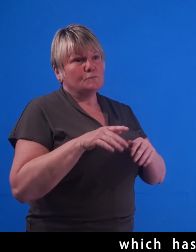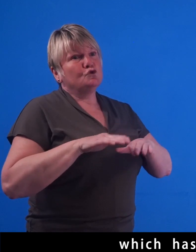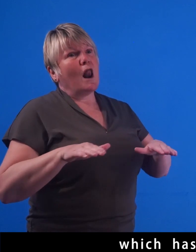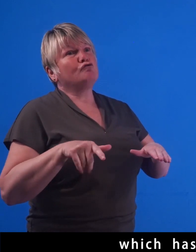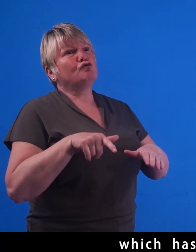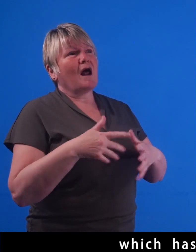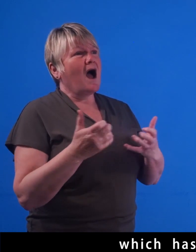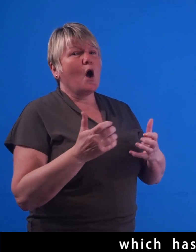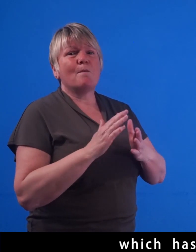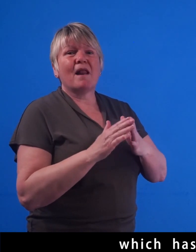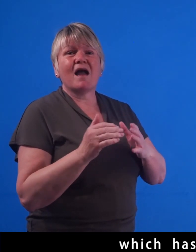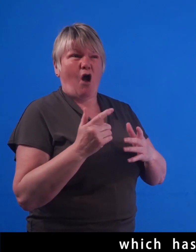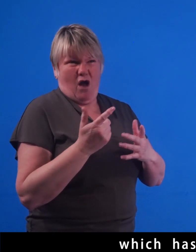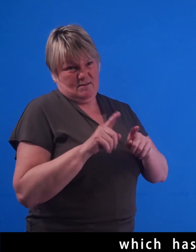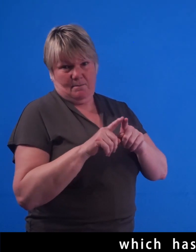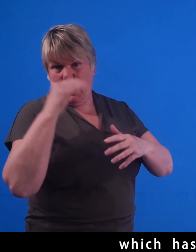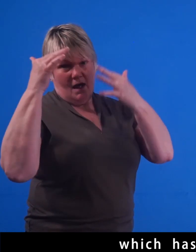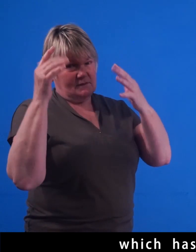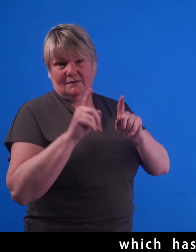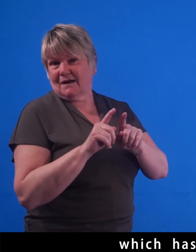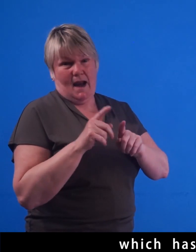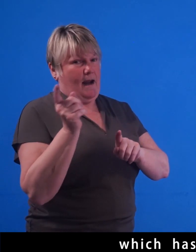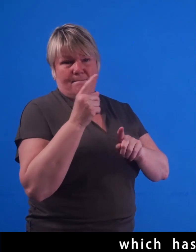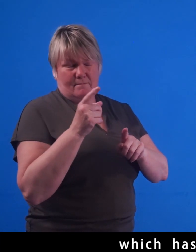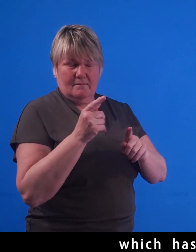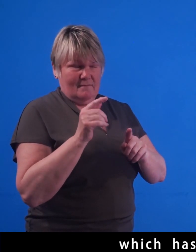which has transformed the way that children and adults play.